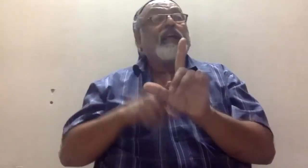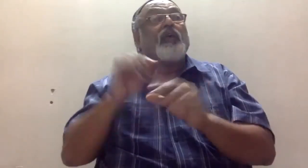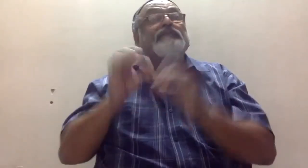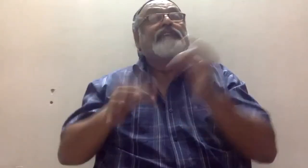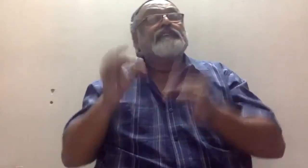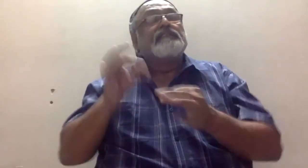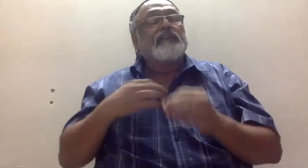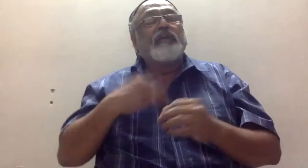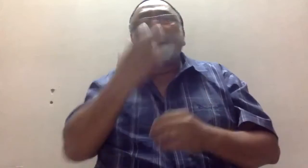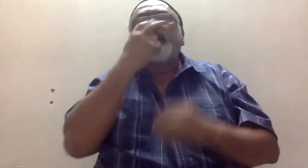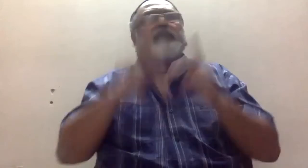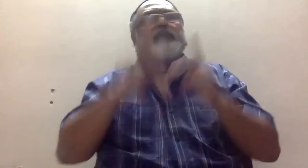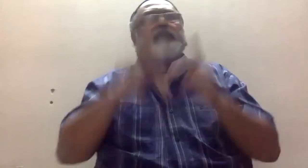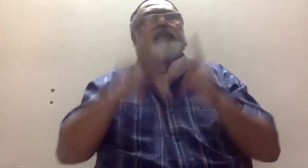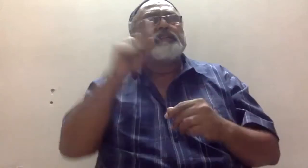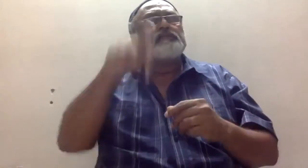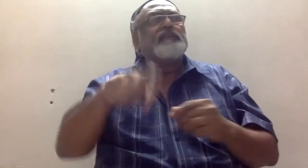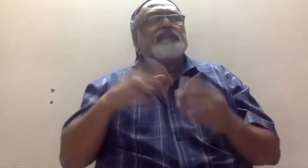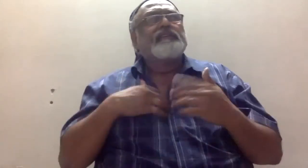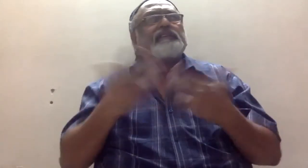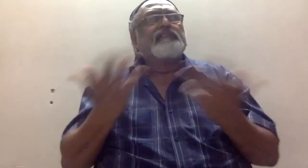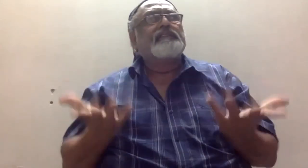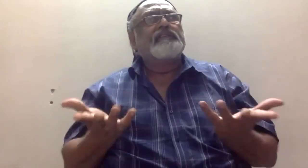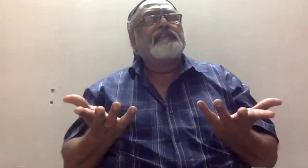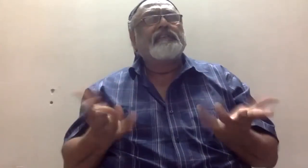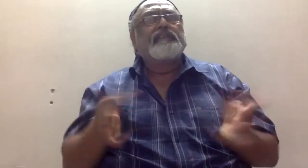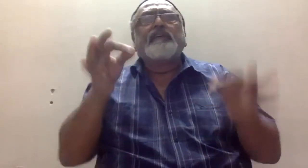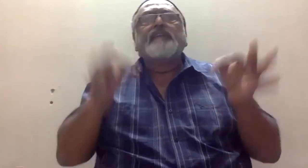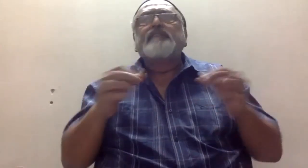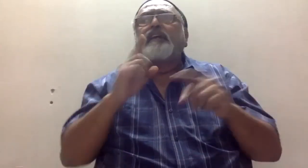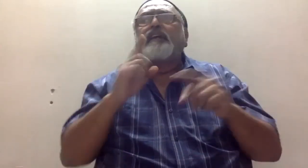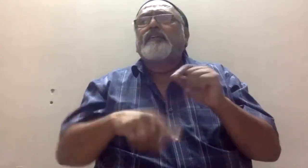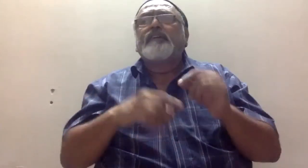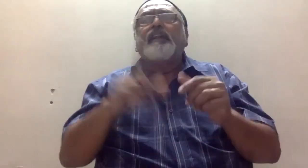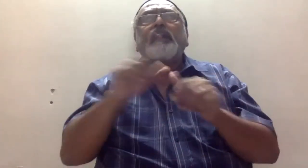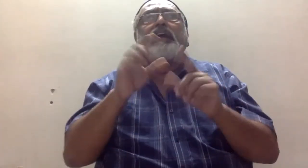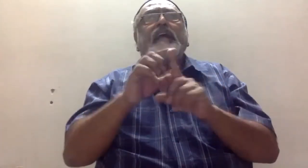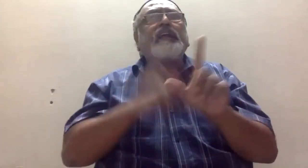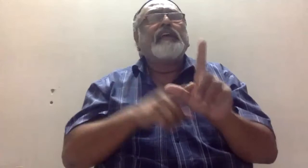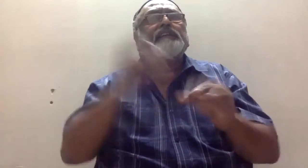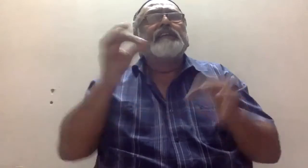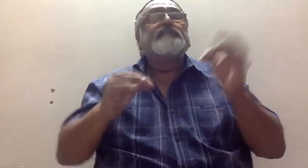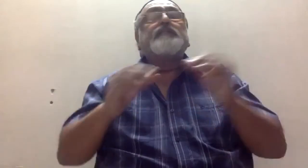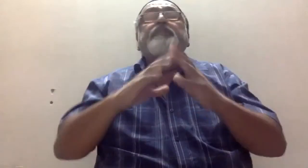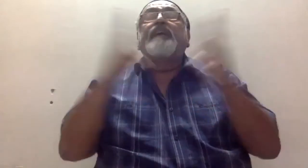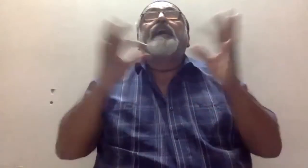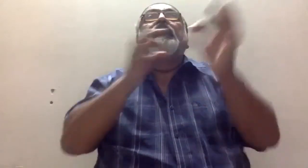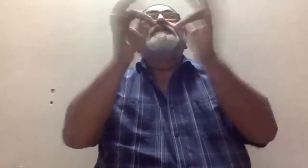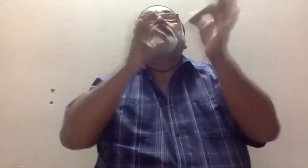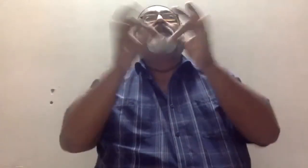blind people can be good judges is this Devi justice itself is a huge example that how blind people